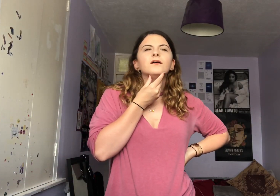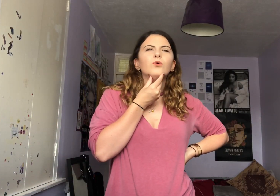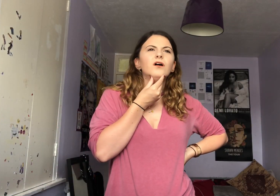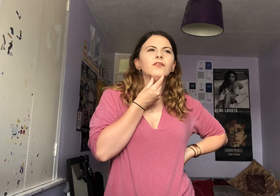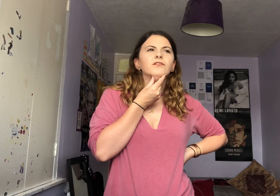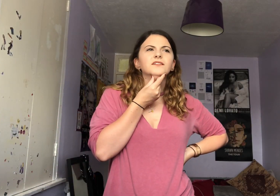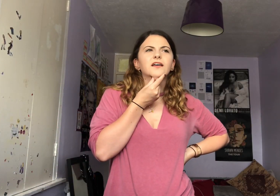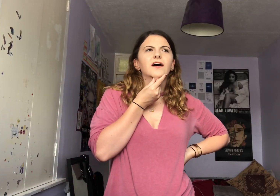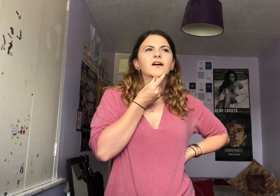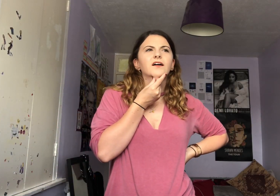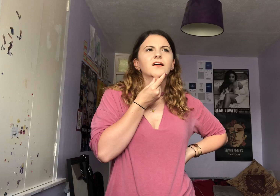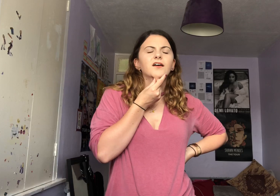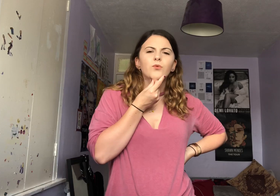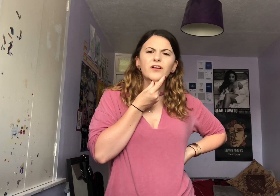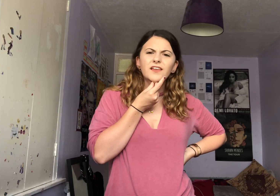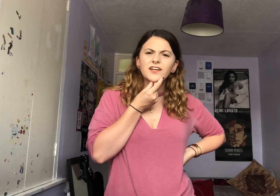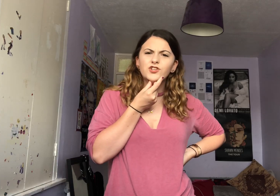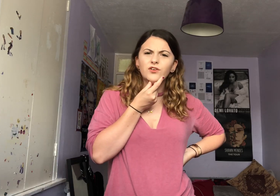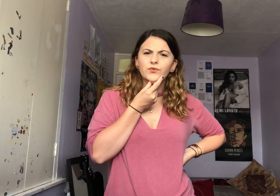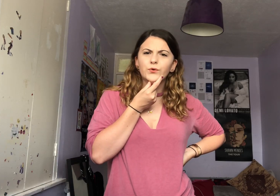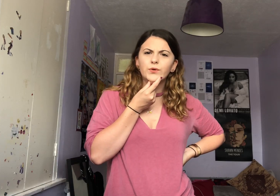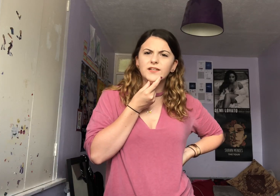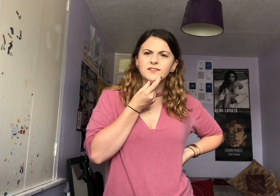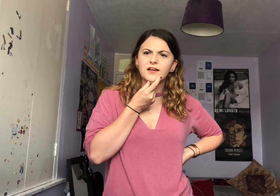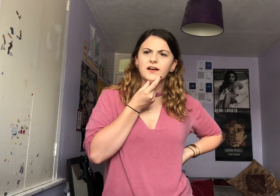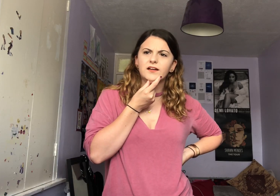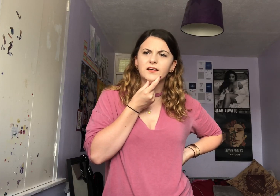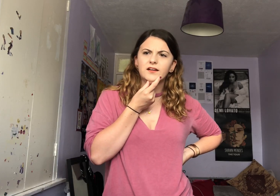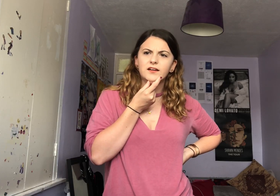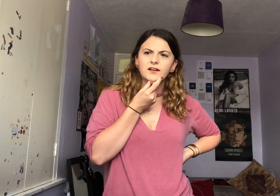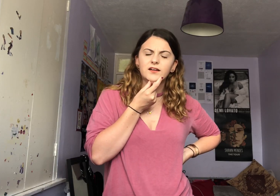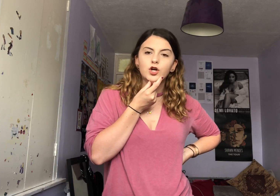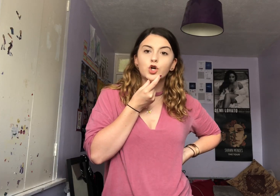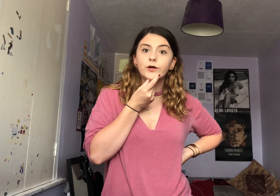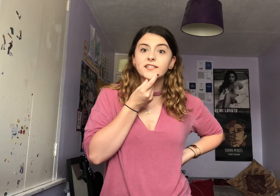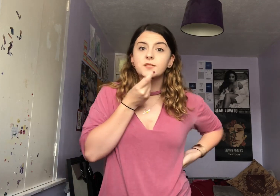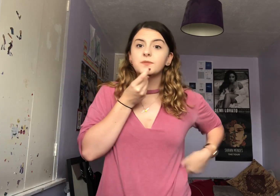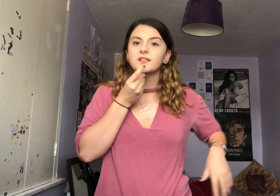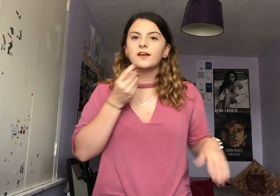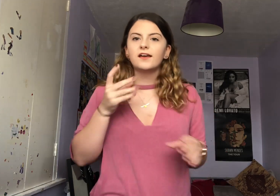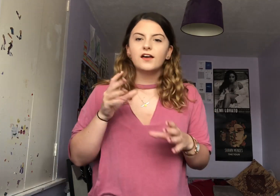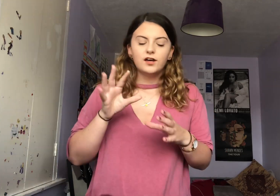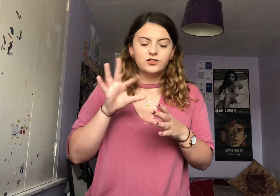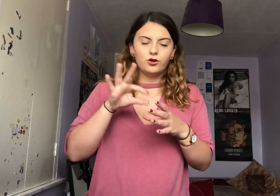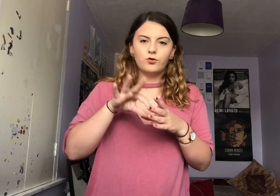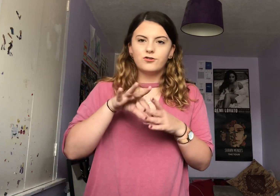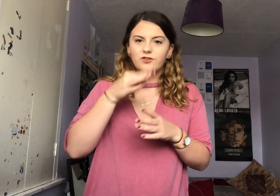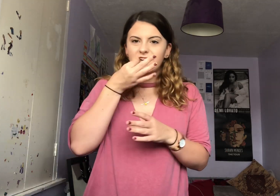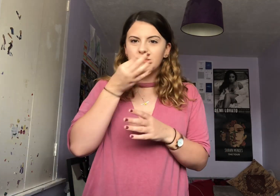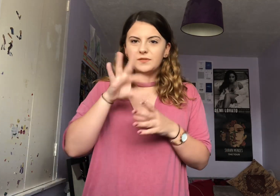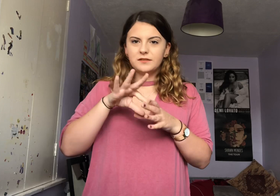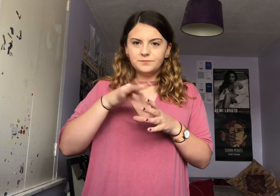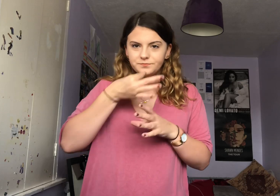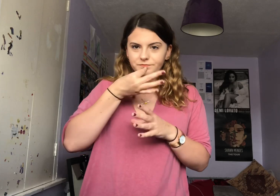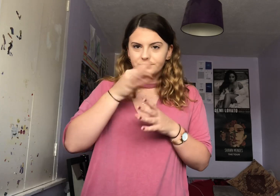What other is there? What other like junk food is there? Crisps. So crisps,